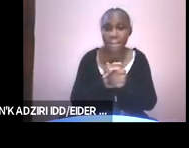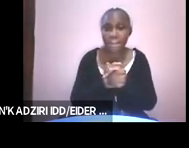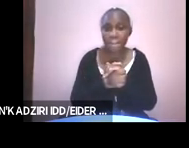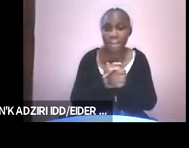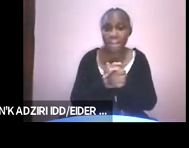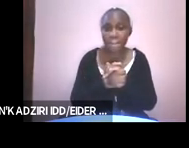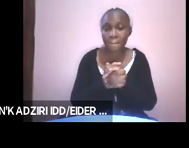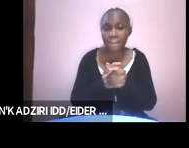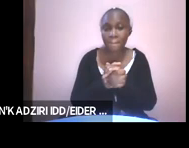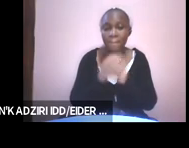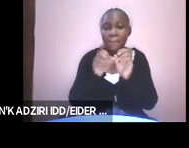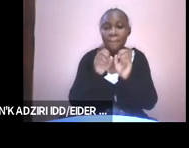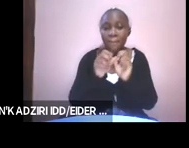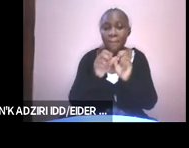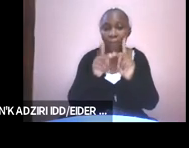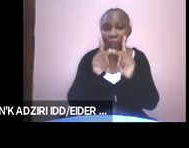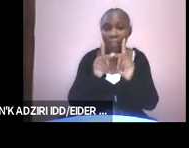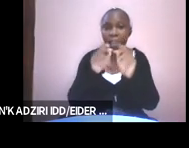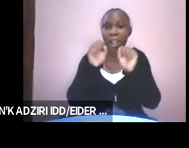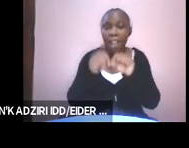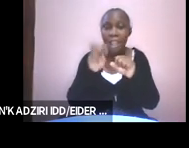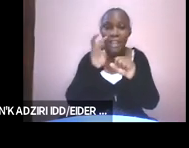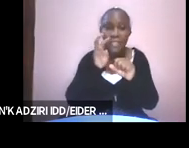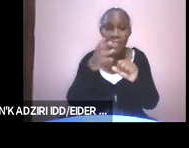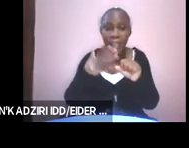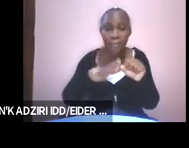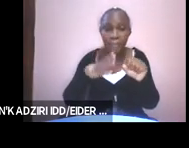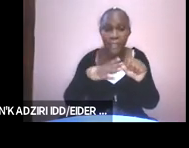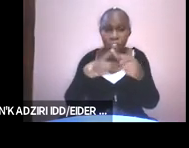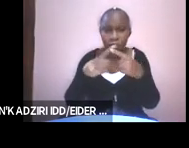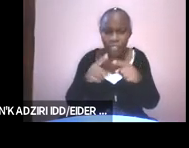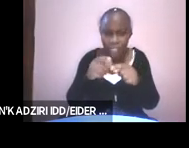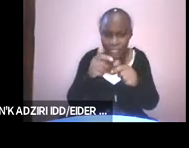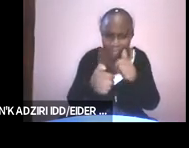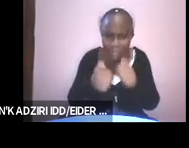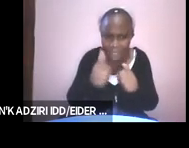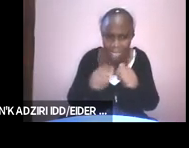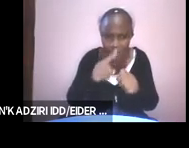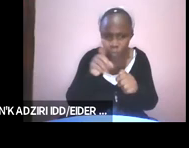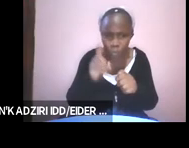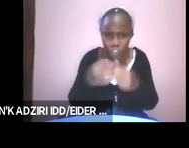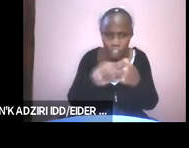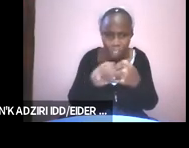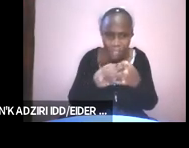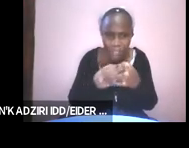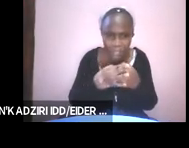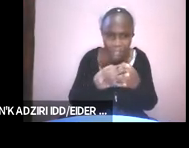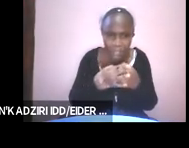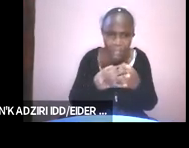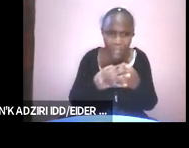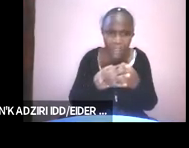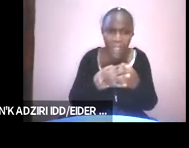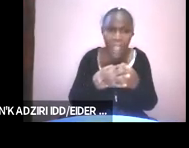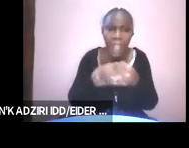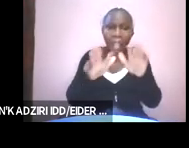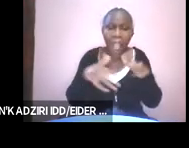Yes, so I can see there's someone who started to type on question 8, where we are looking at how does this preprint,